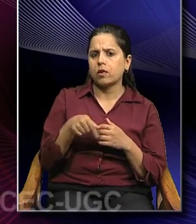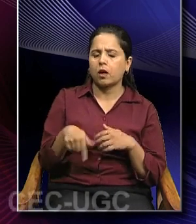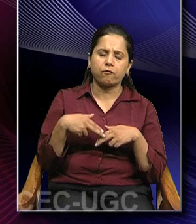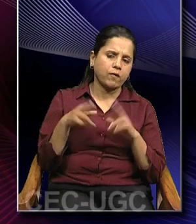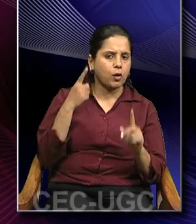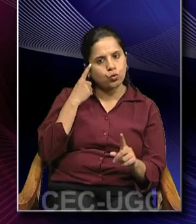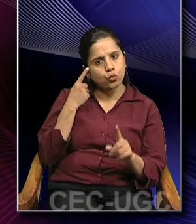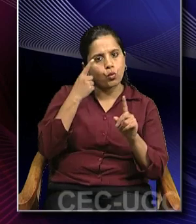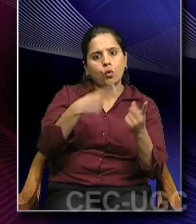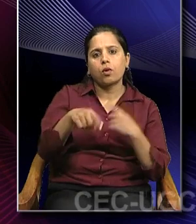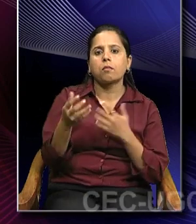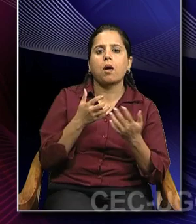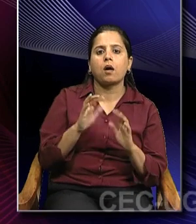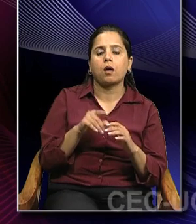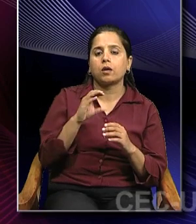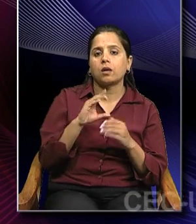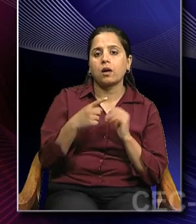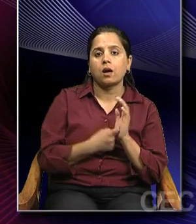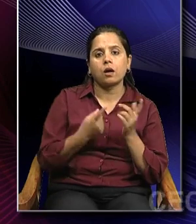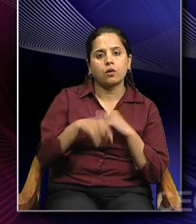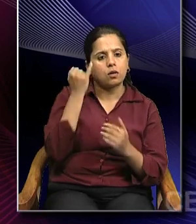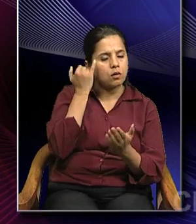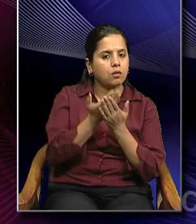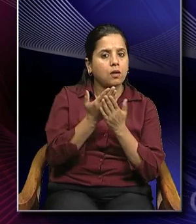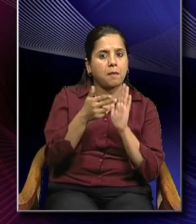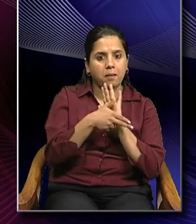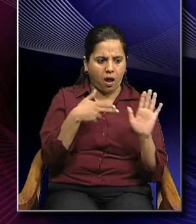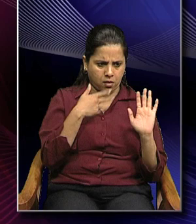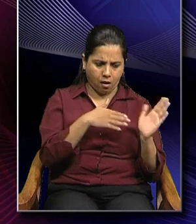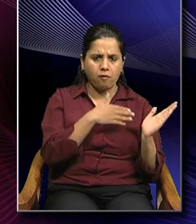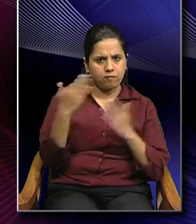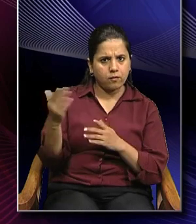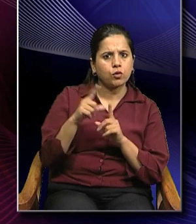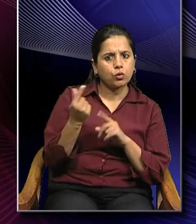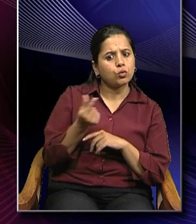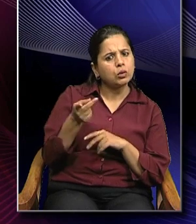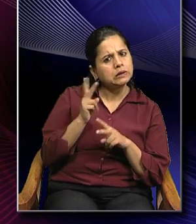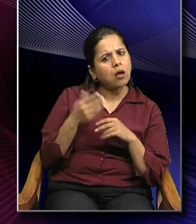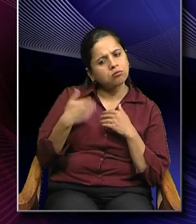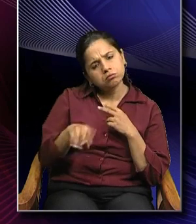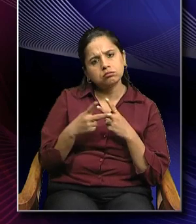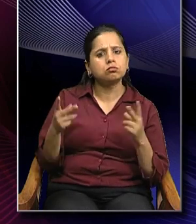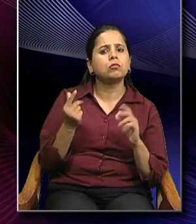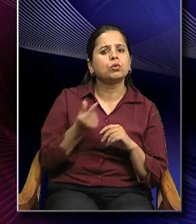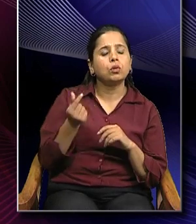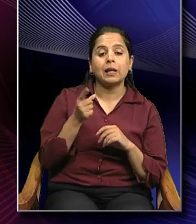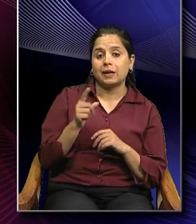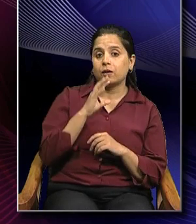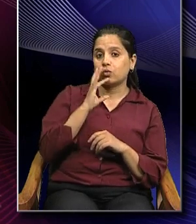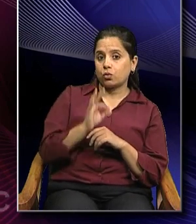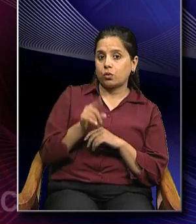of a marketer, that your customers start recommending the brand to others and they keep using it themselves. So, they are